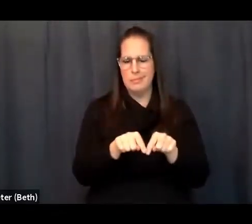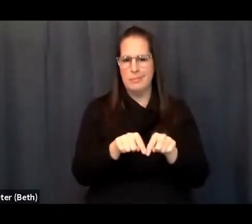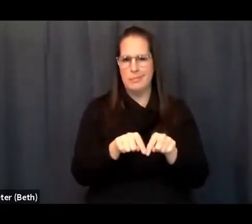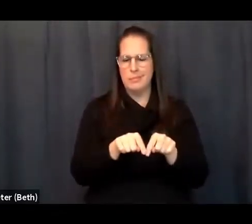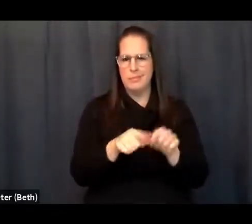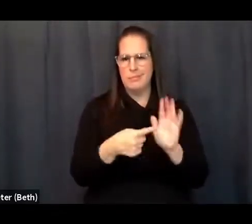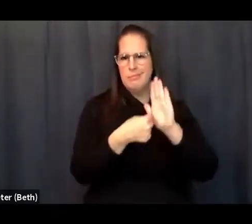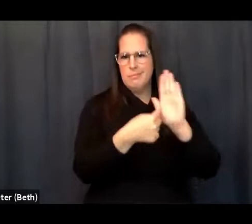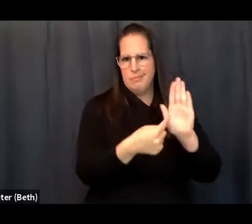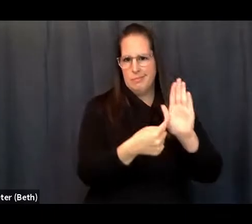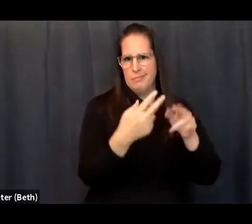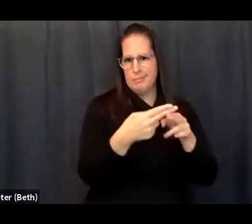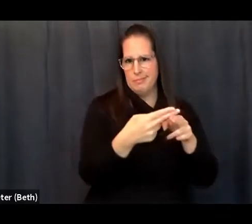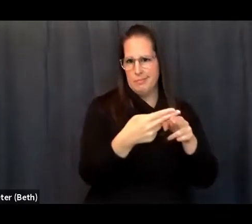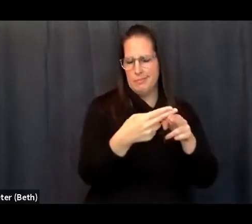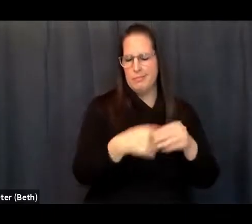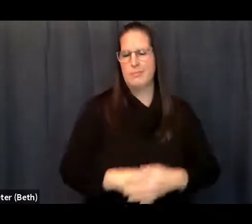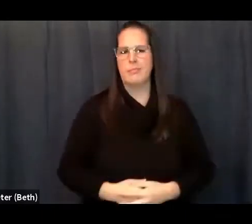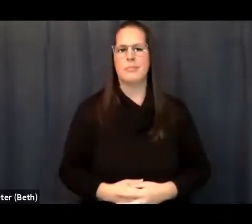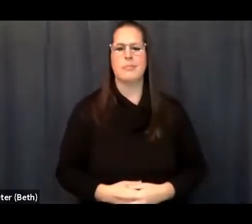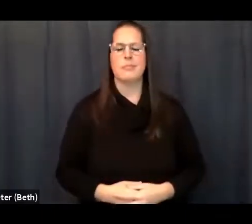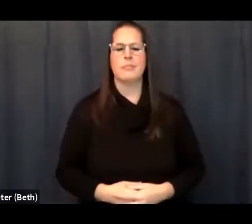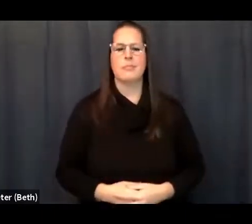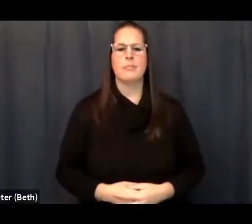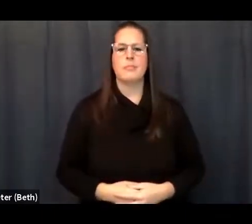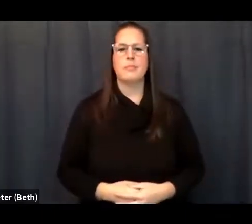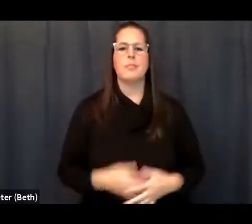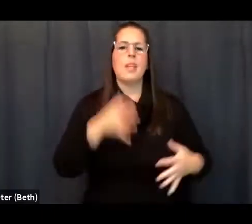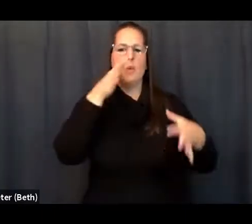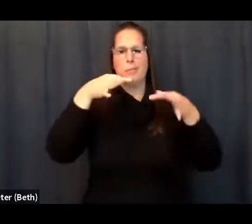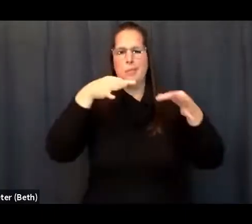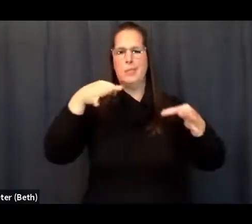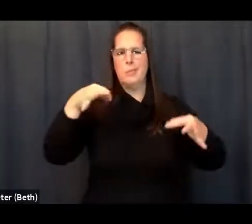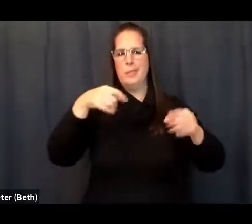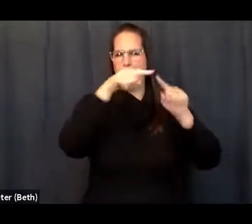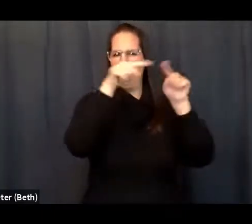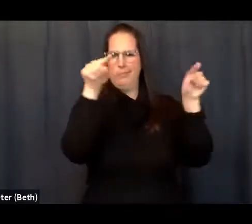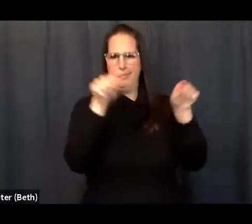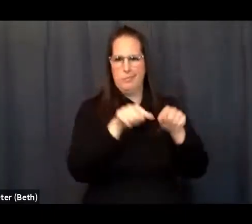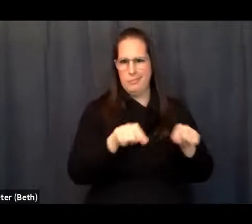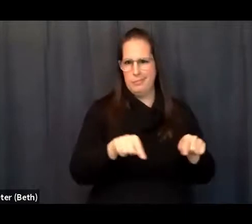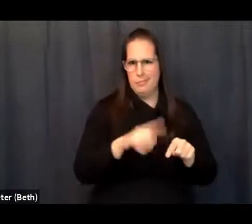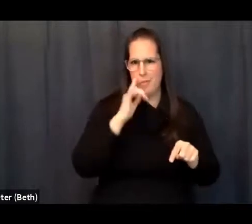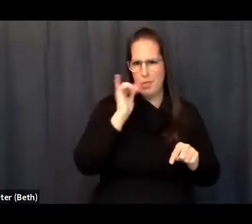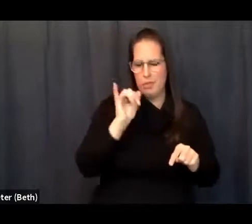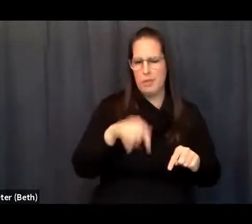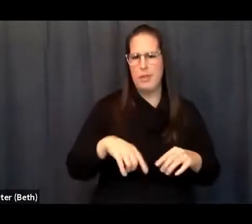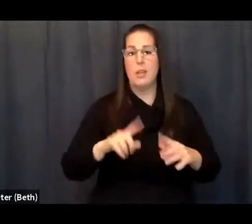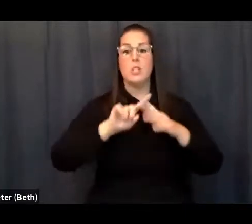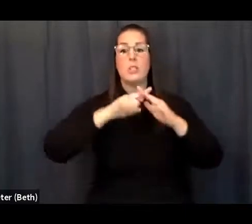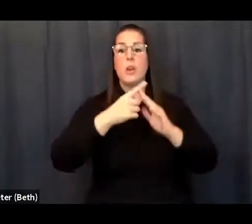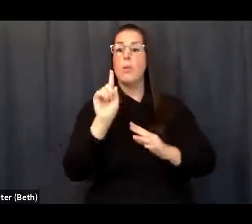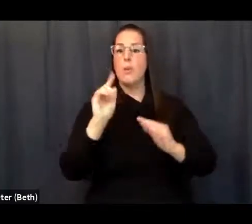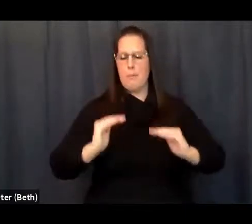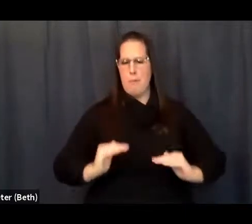chart that has been designed. And I'm going to explain it, and when we do, we read from the bottom up. I'll just say